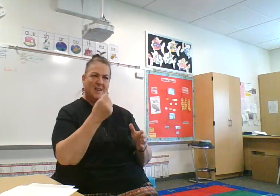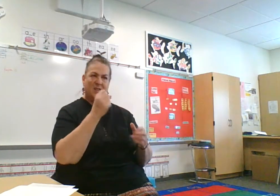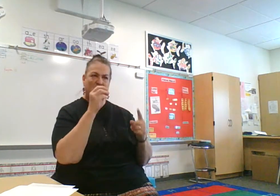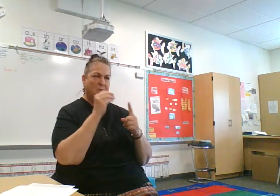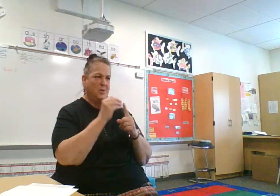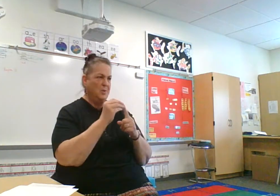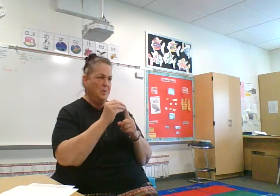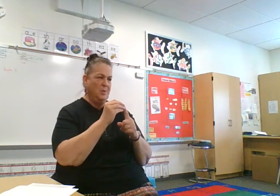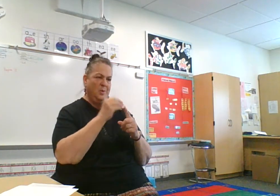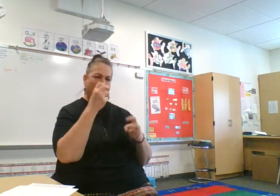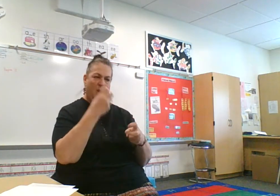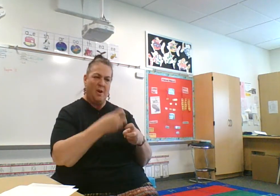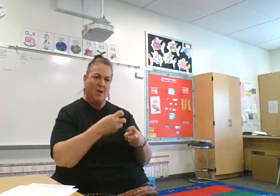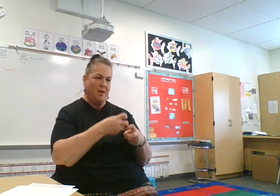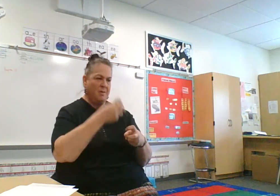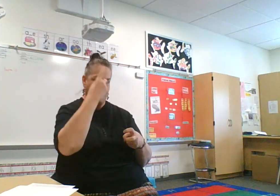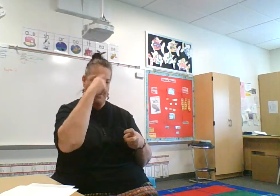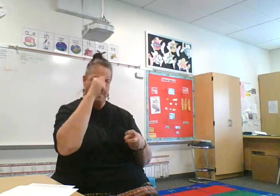It's too hard for me.